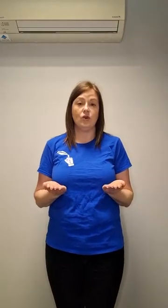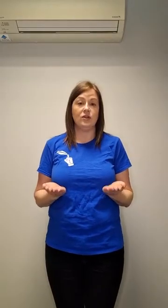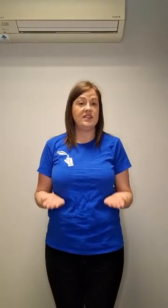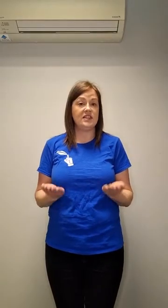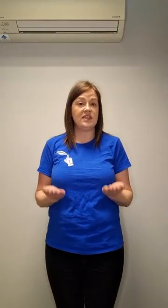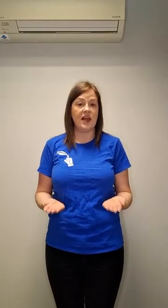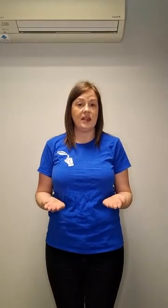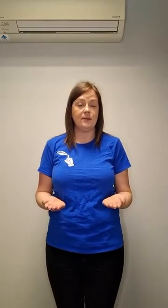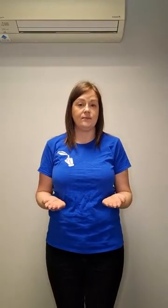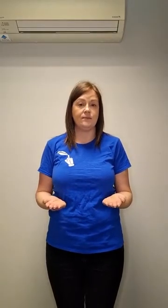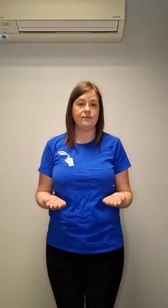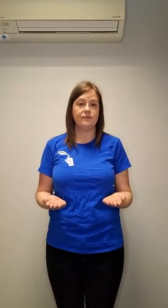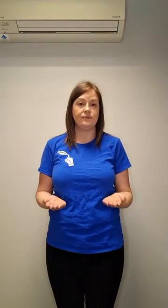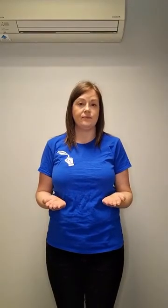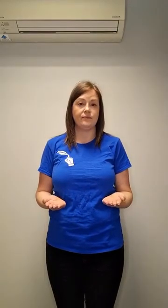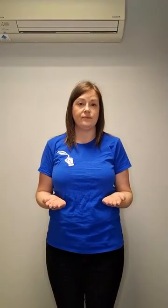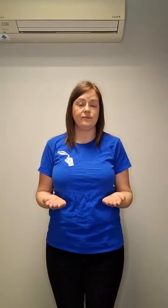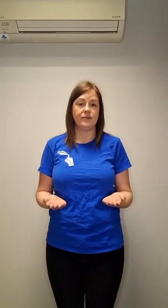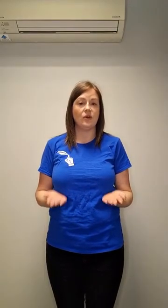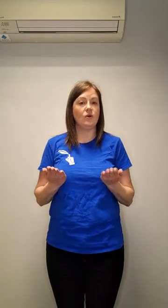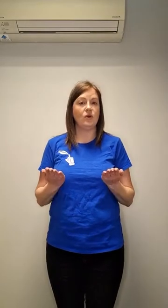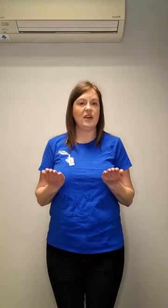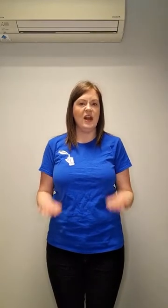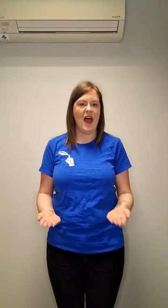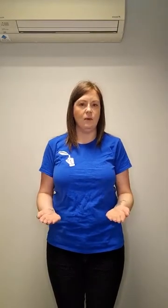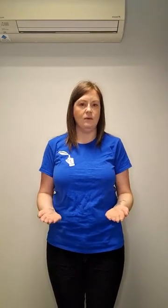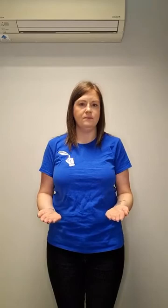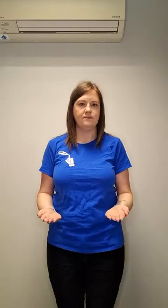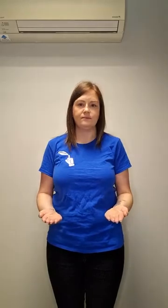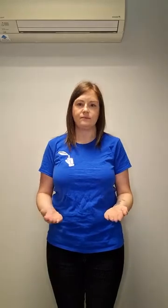for today or now.